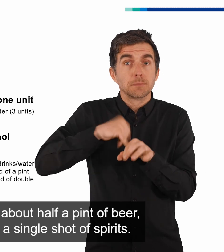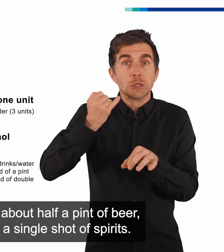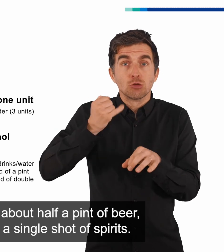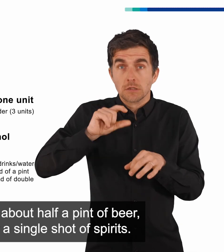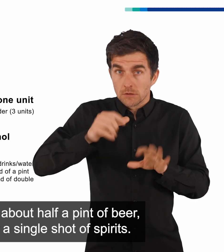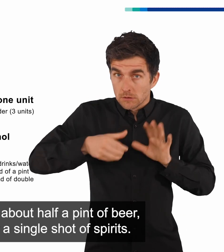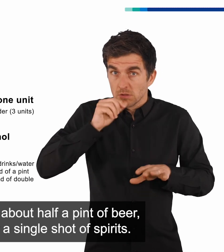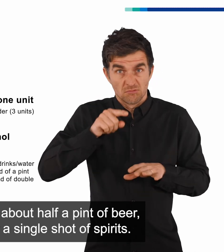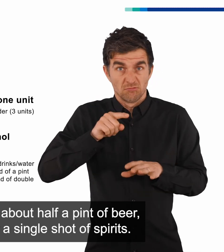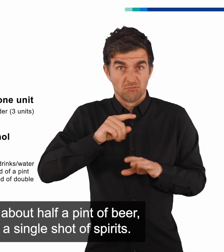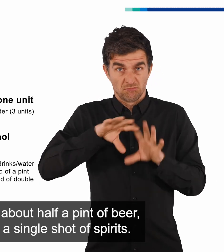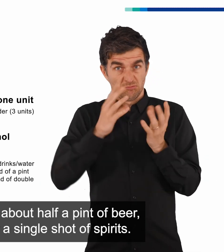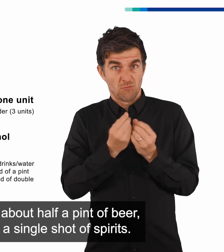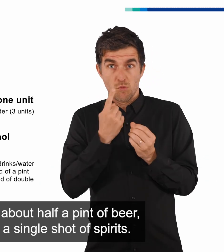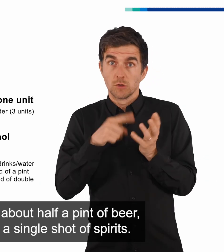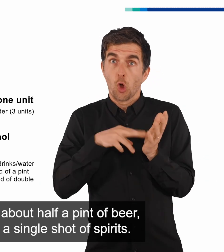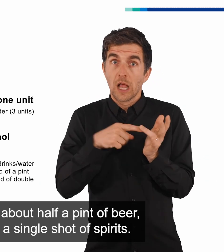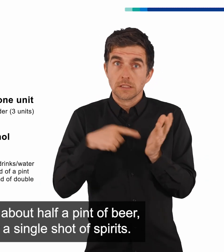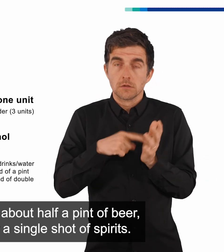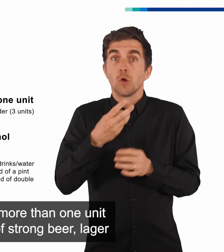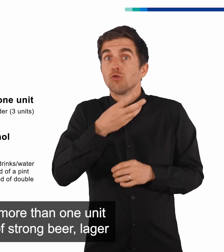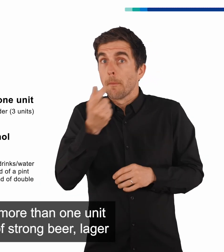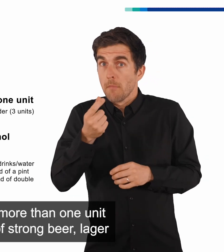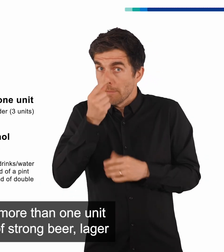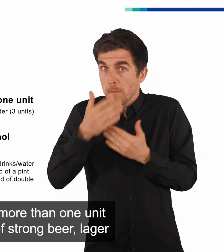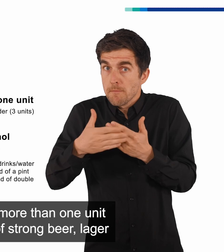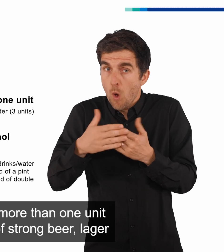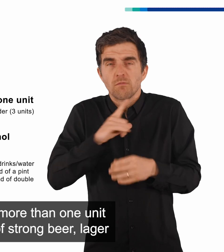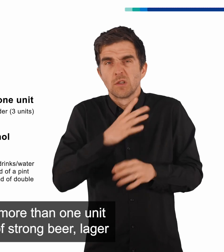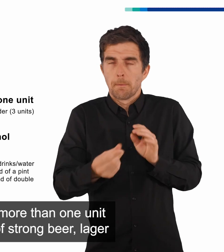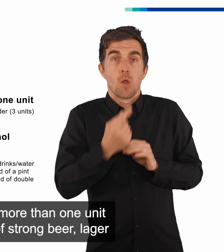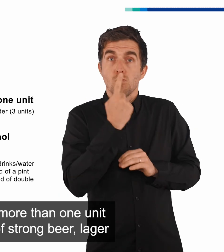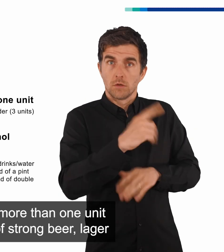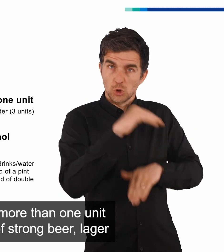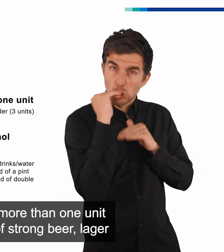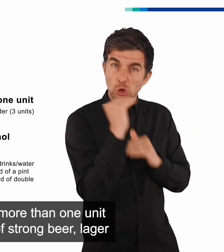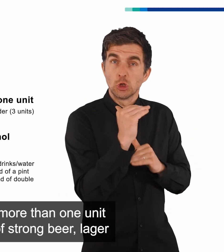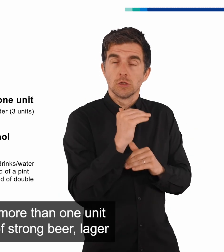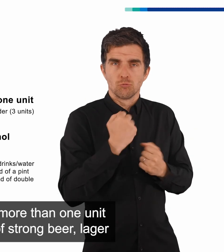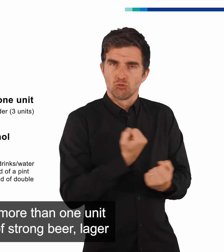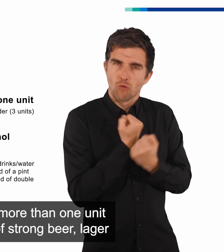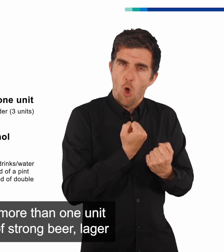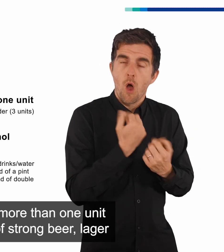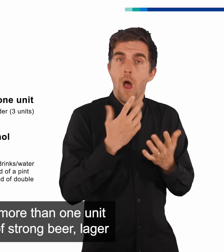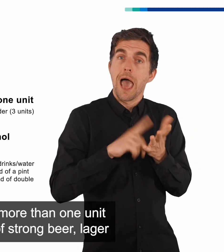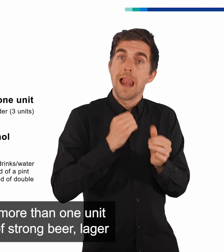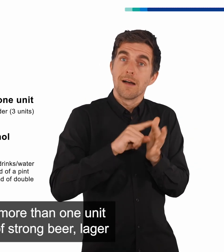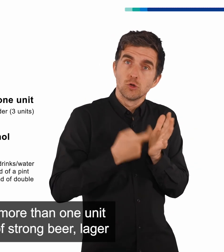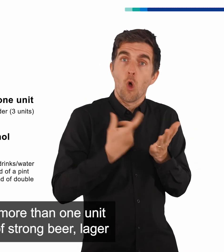a 250 mg glass of wine is 3 units. Here are some tips to help reduce your alcohol